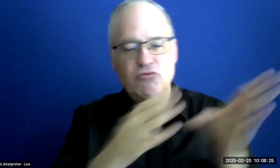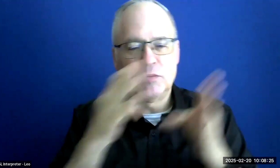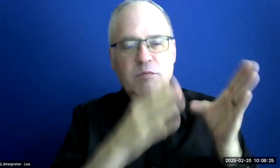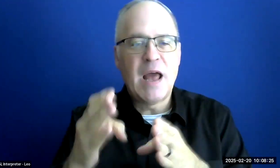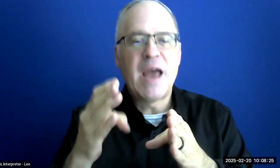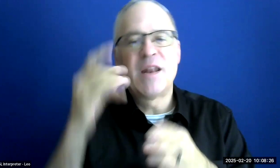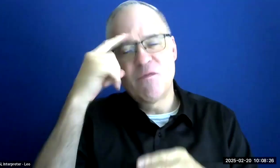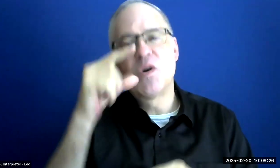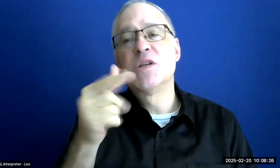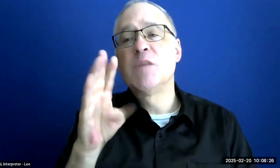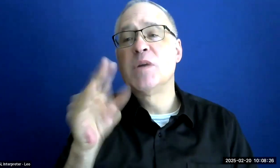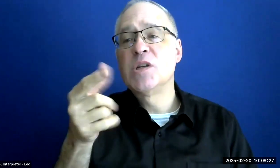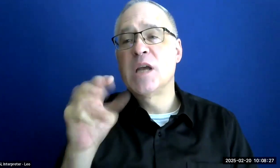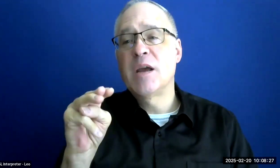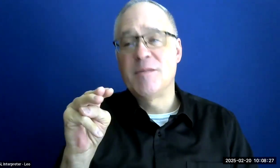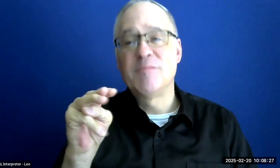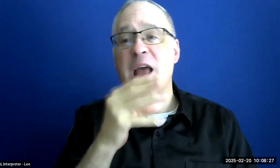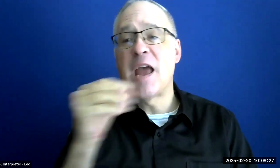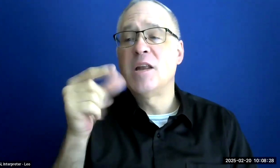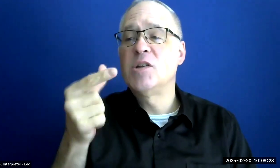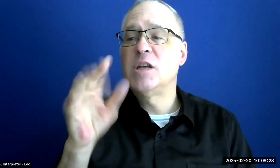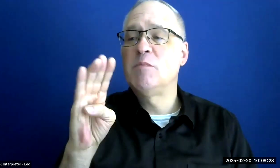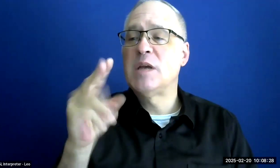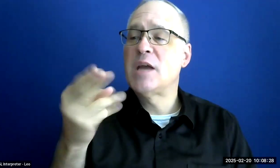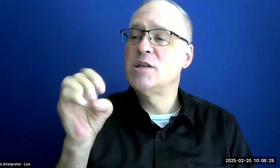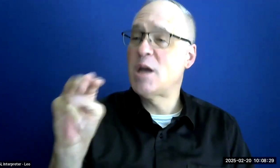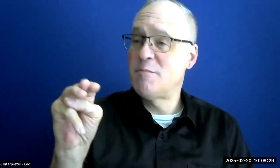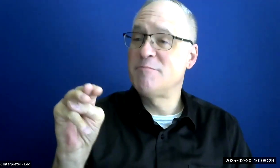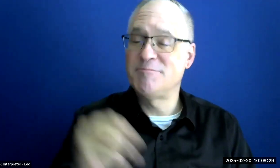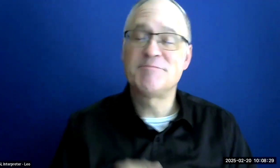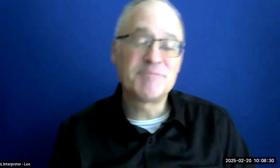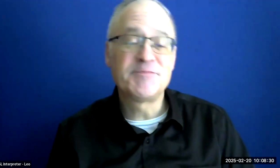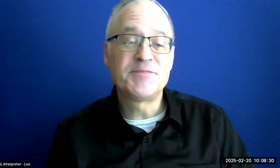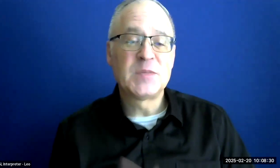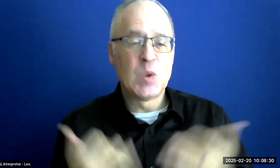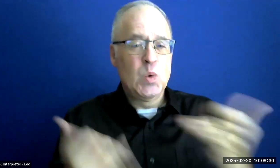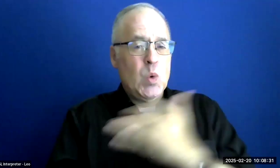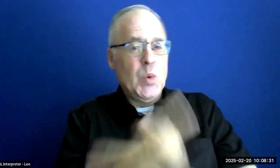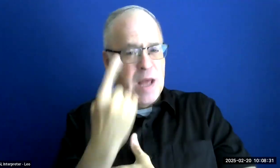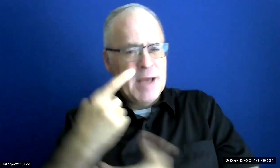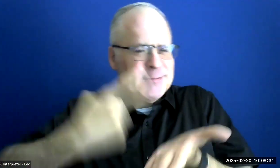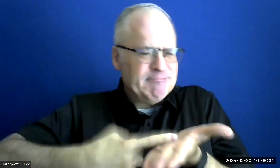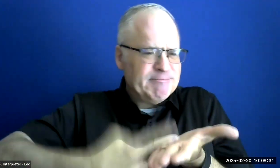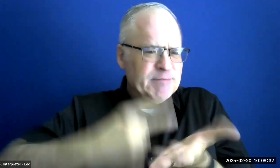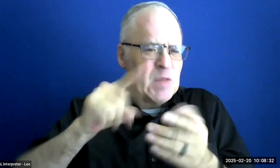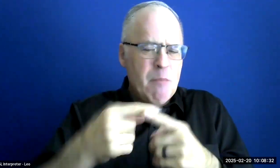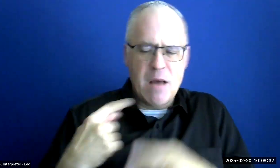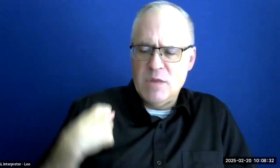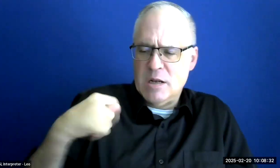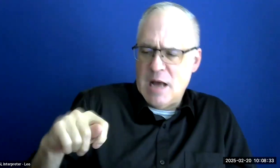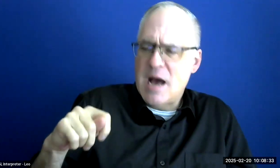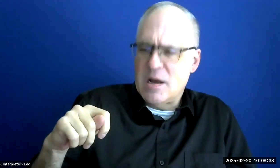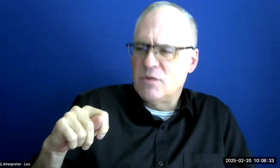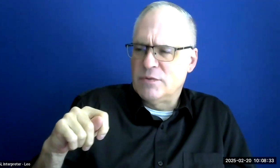Global Ministries and Higher Education and Ministry. I'm here to talk to you today about the theological grounding for